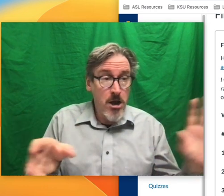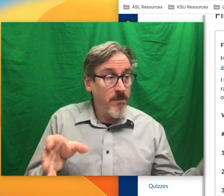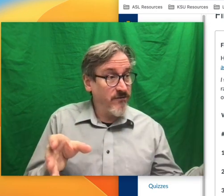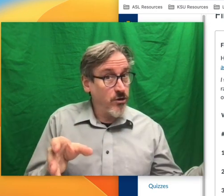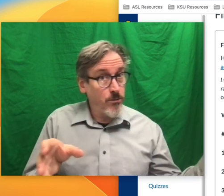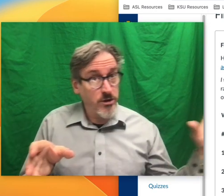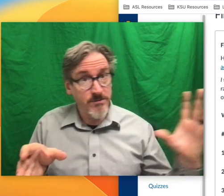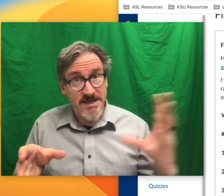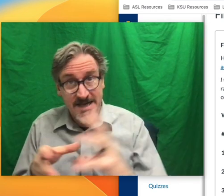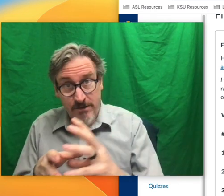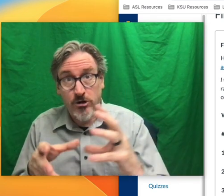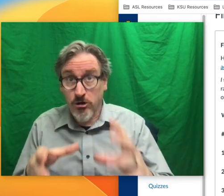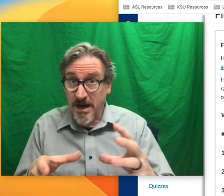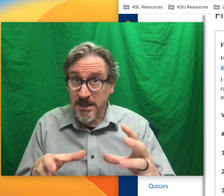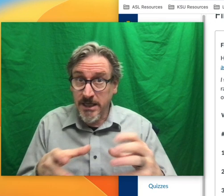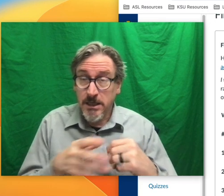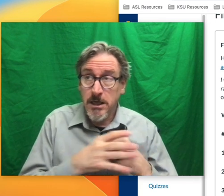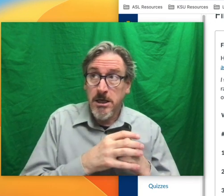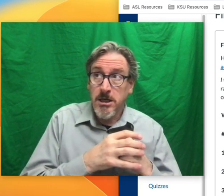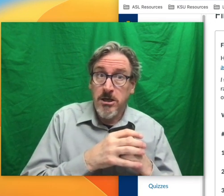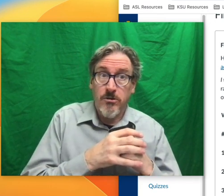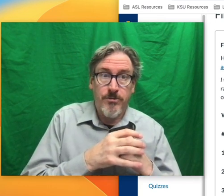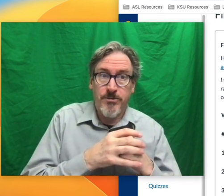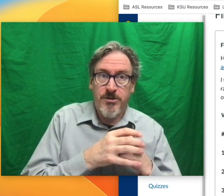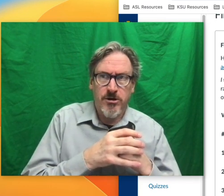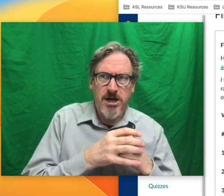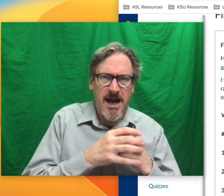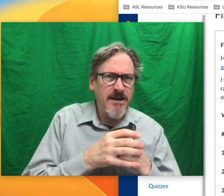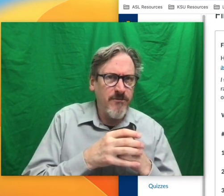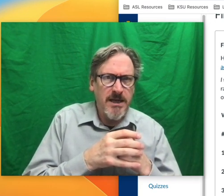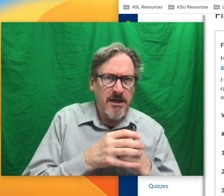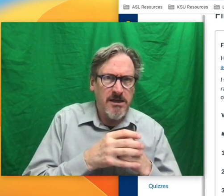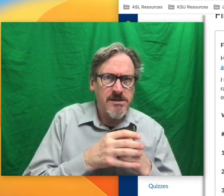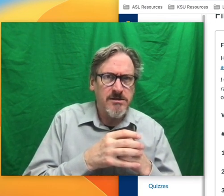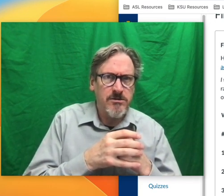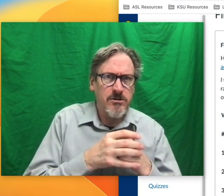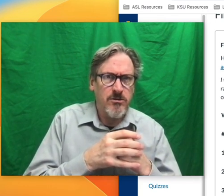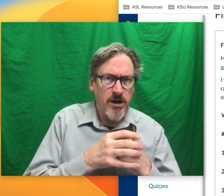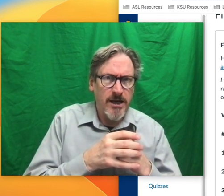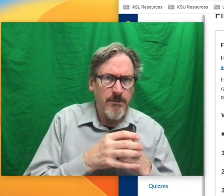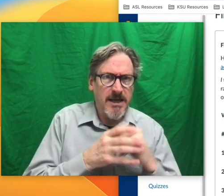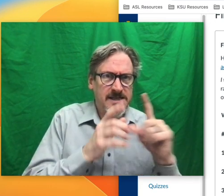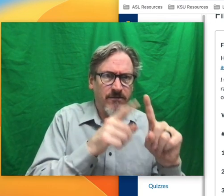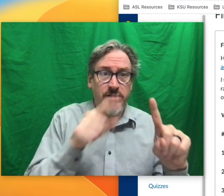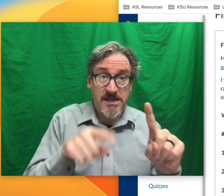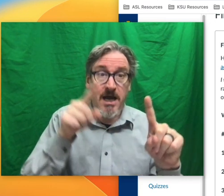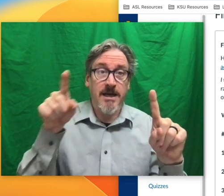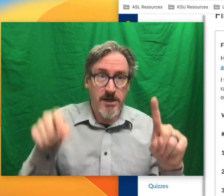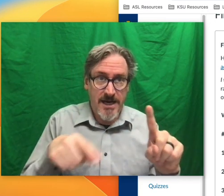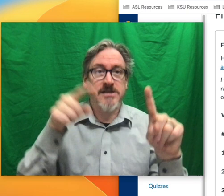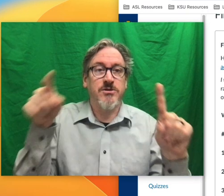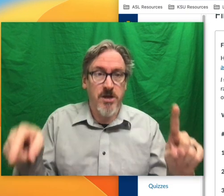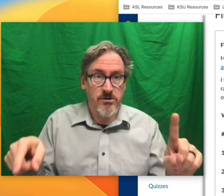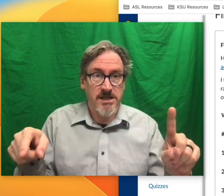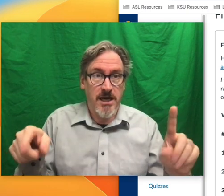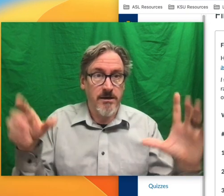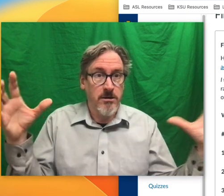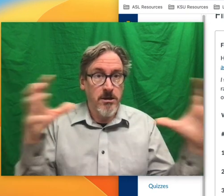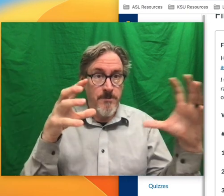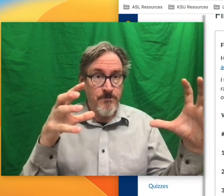sign, but if you don't put them together correctly, they're kind of meaningless, right? Because every sign connects to